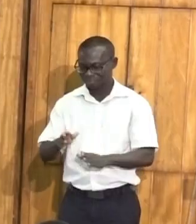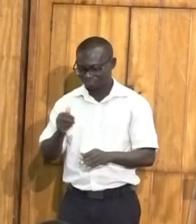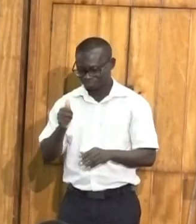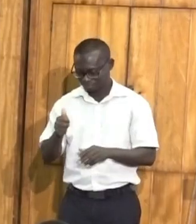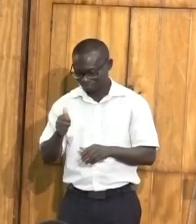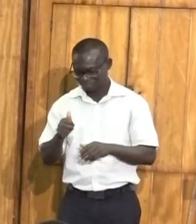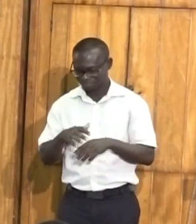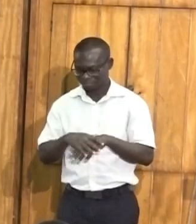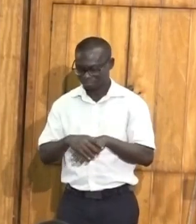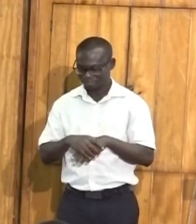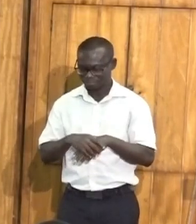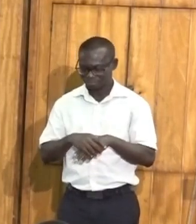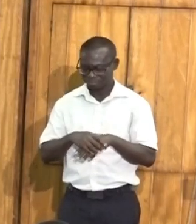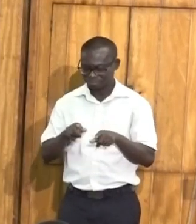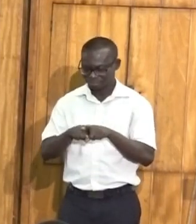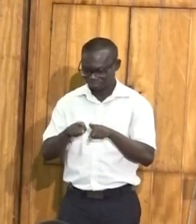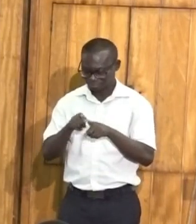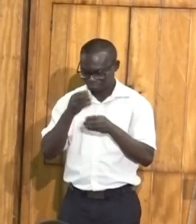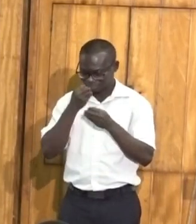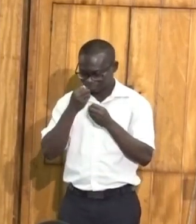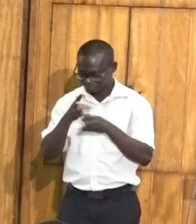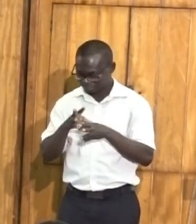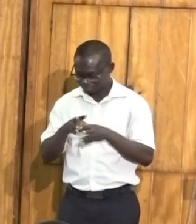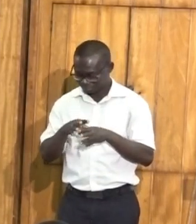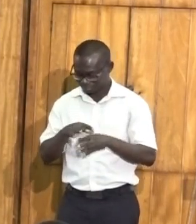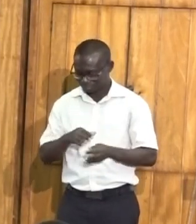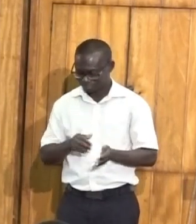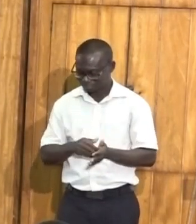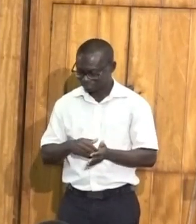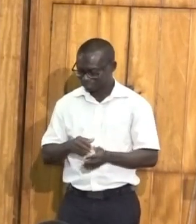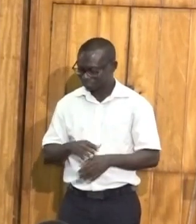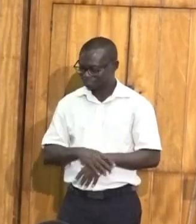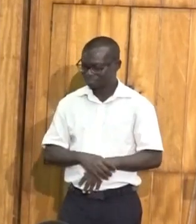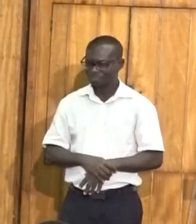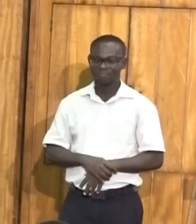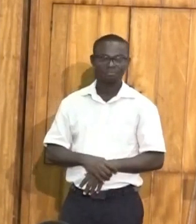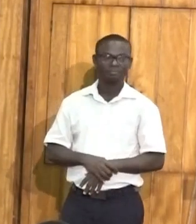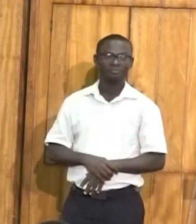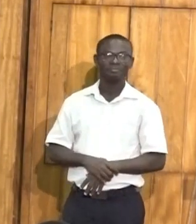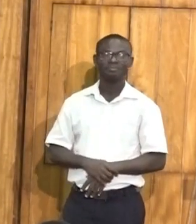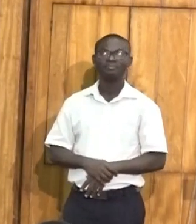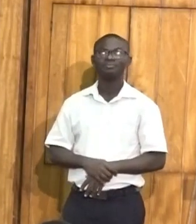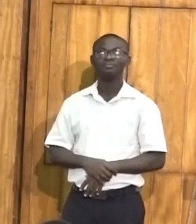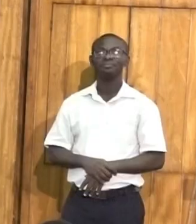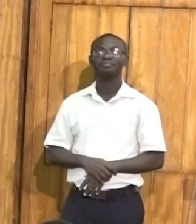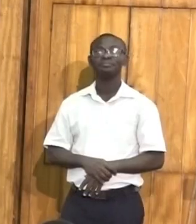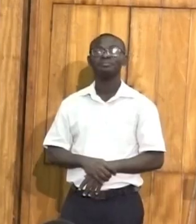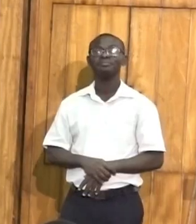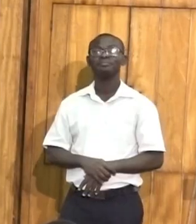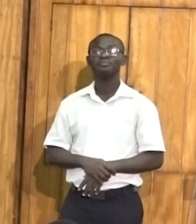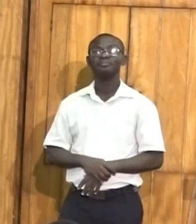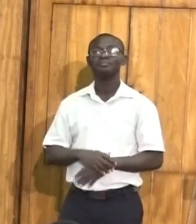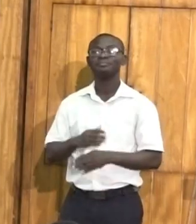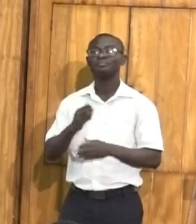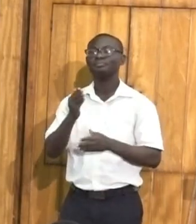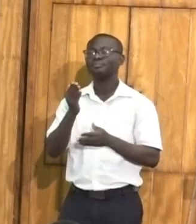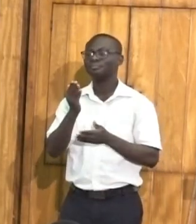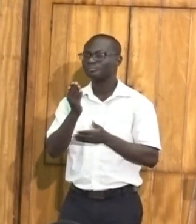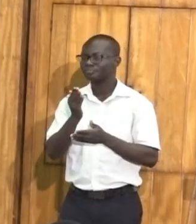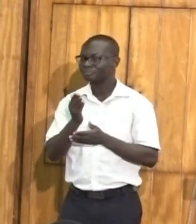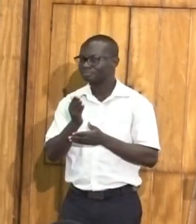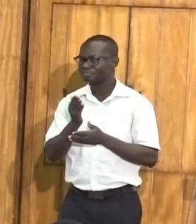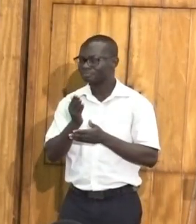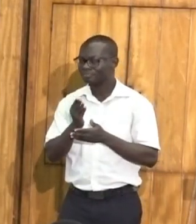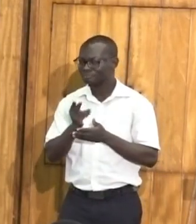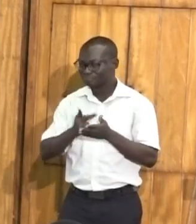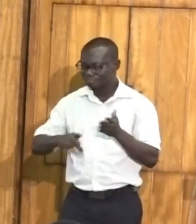and as I've said, we've also continued monitoring and evaluation. And just this is part of the case study. This case study